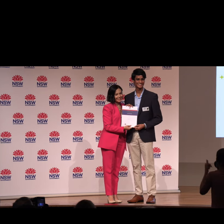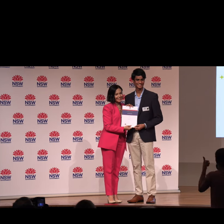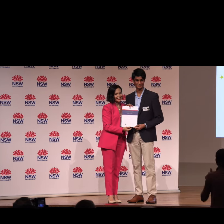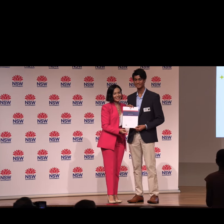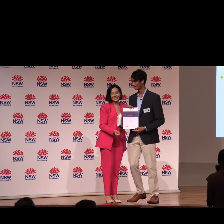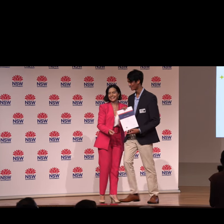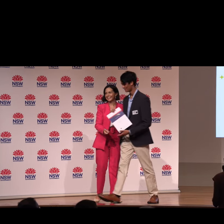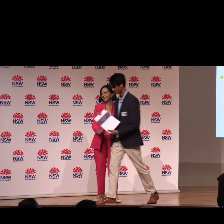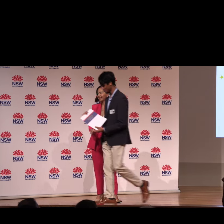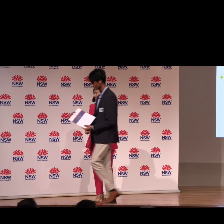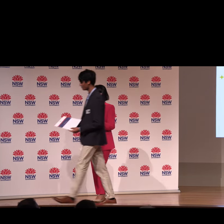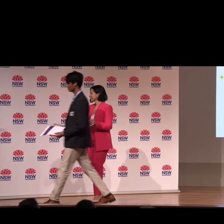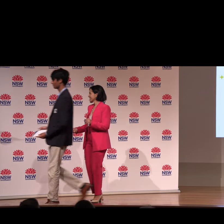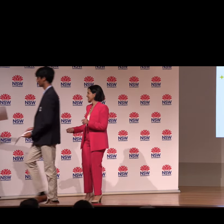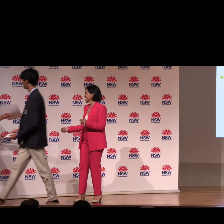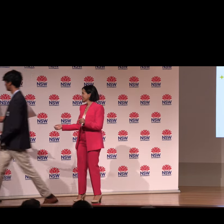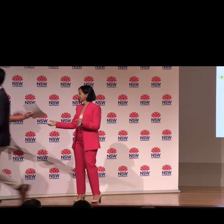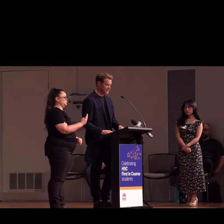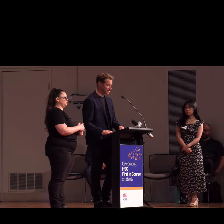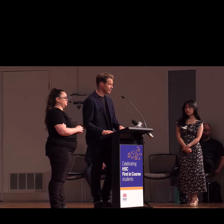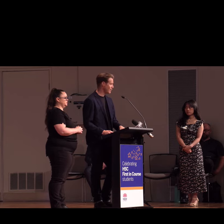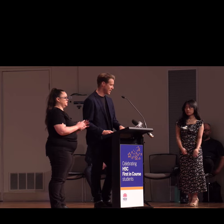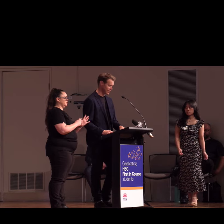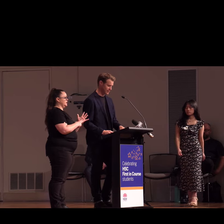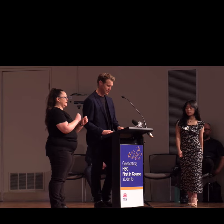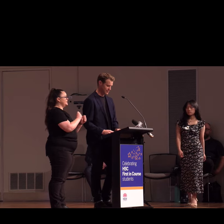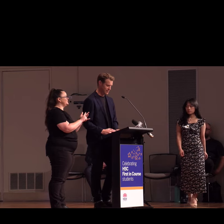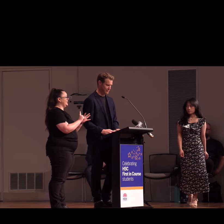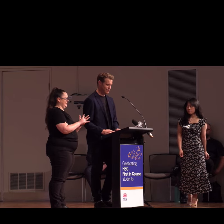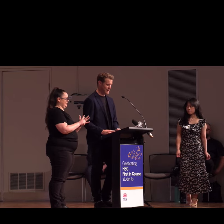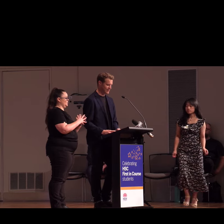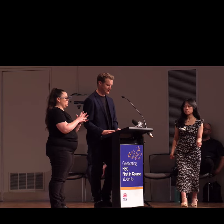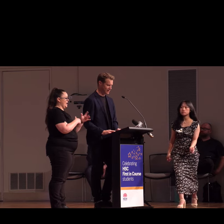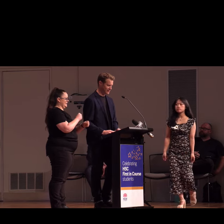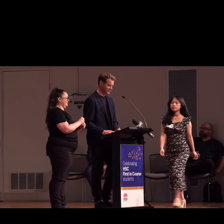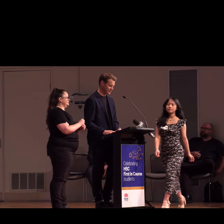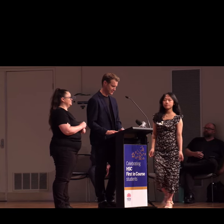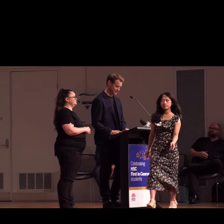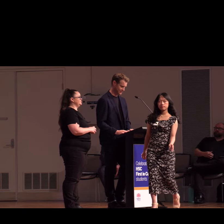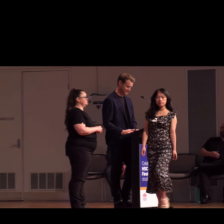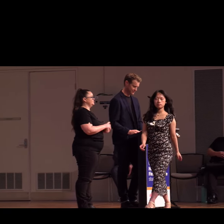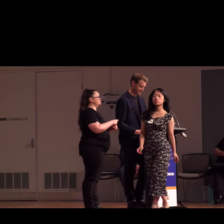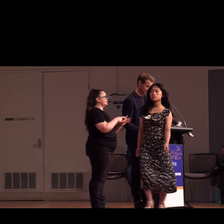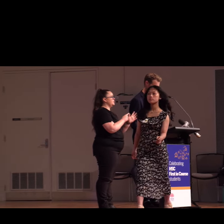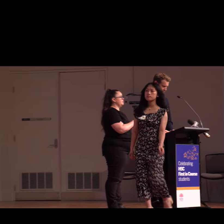In mathematics extension two, Angie Wang, Pymble Ladies College.